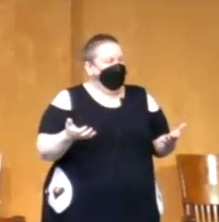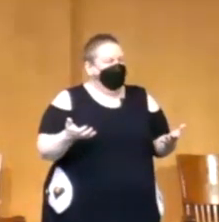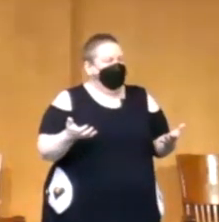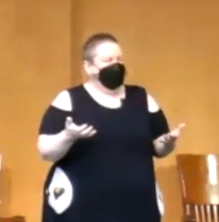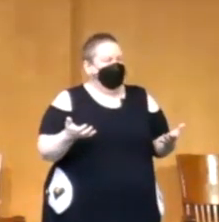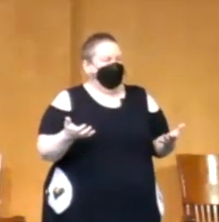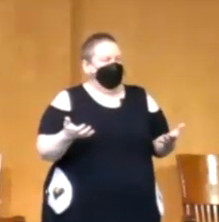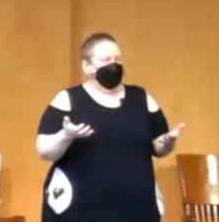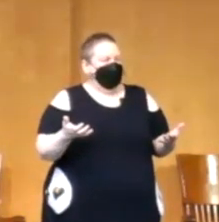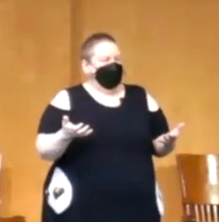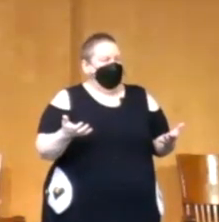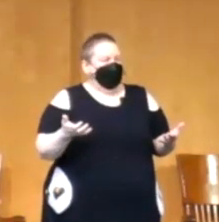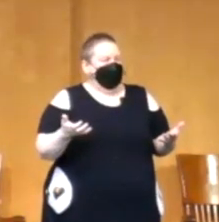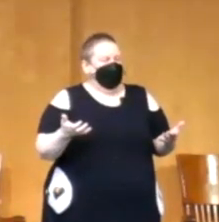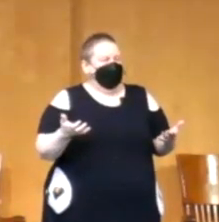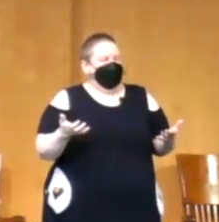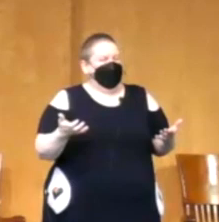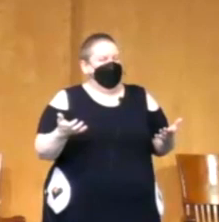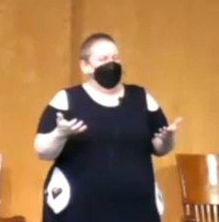Mystery.